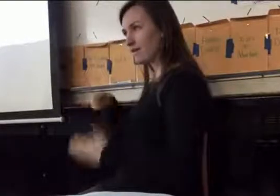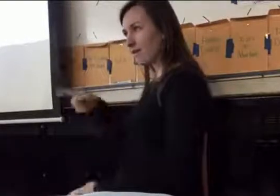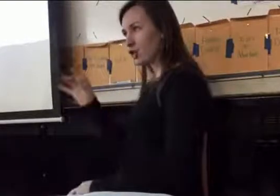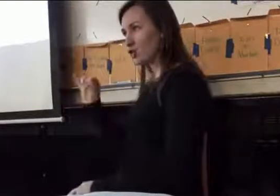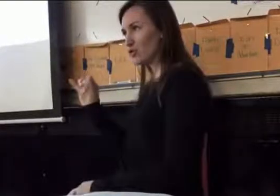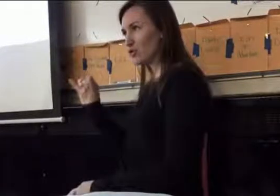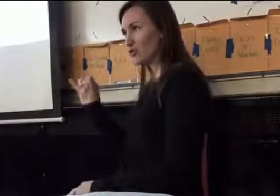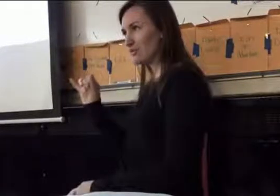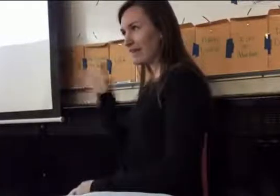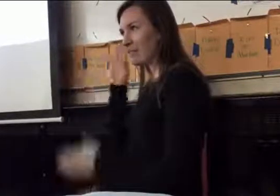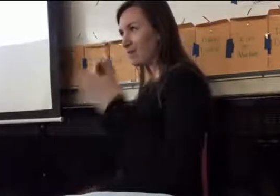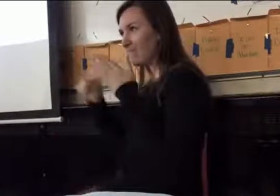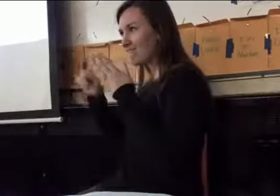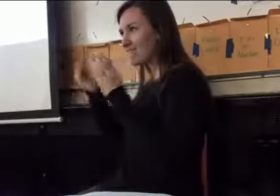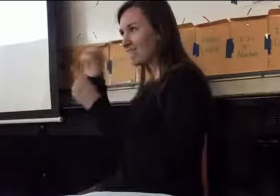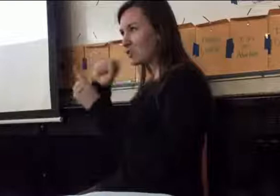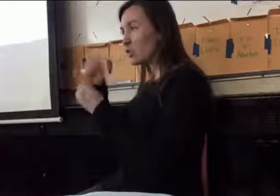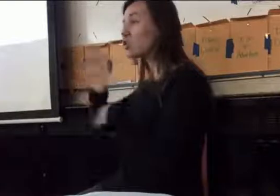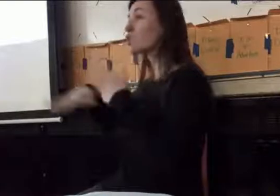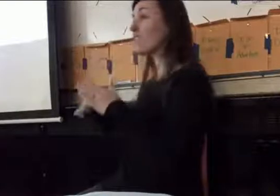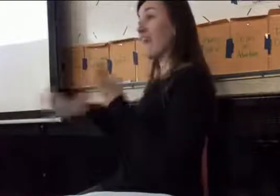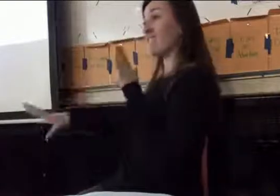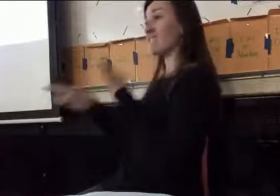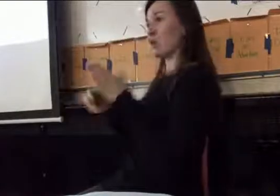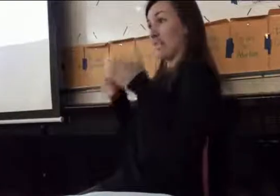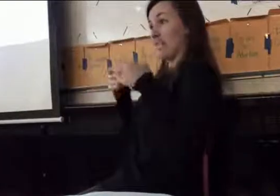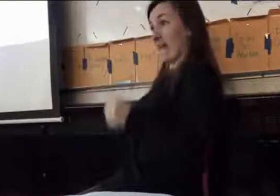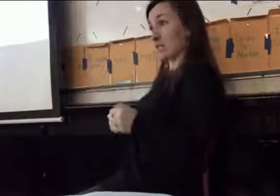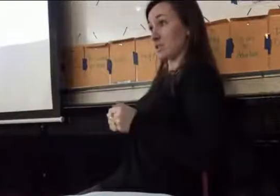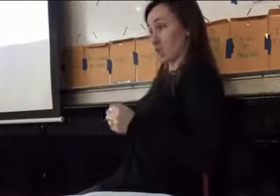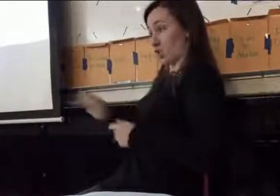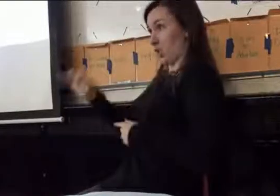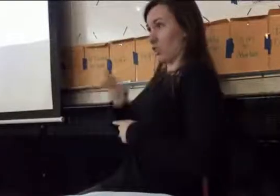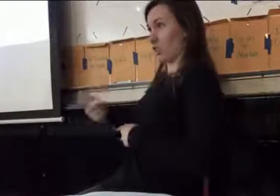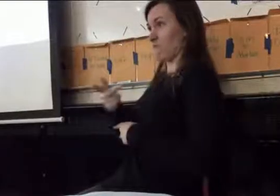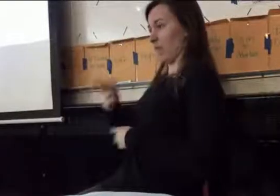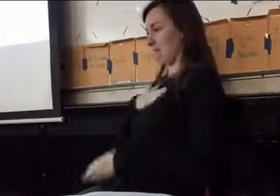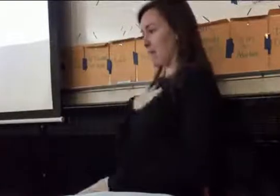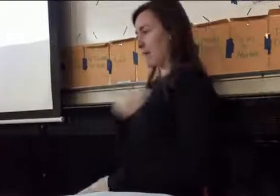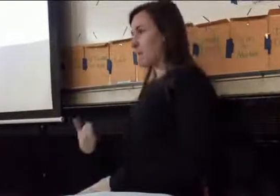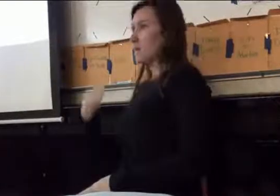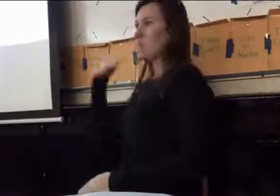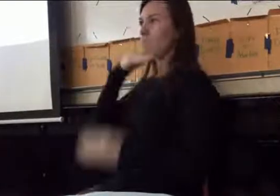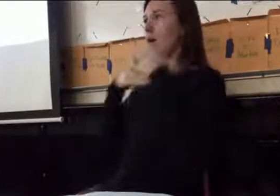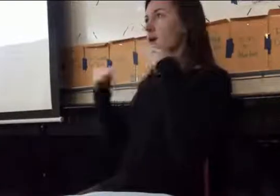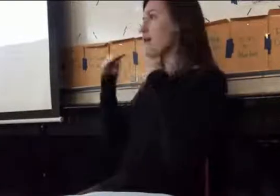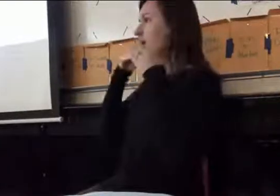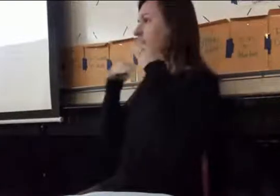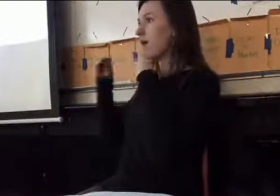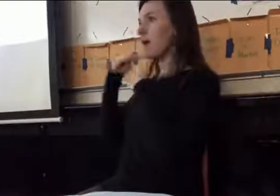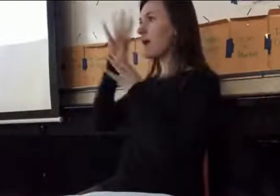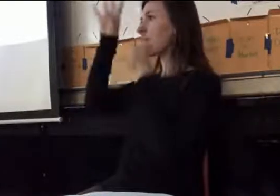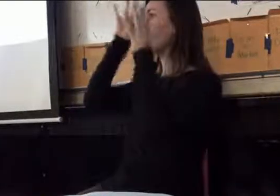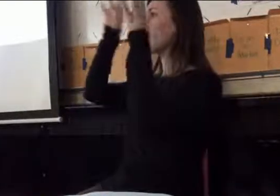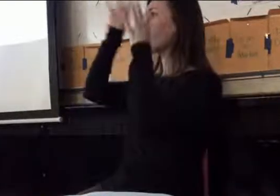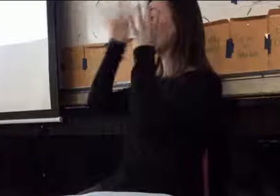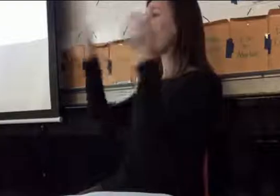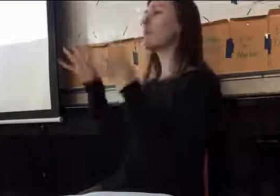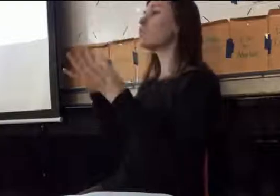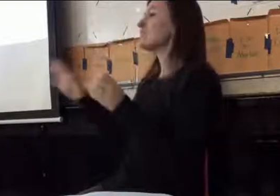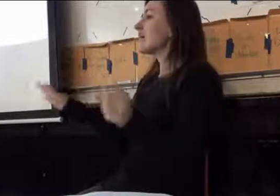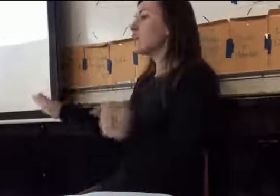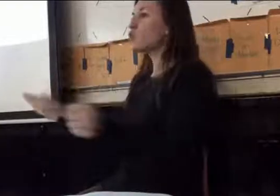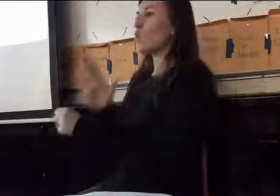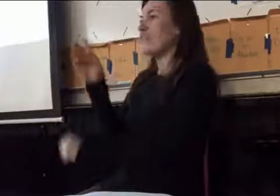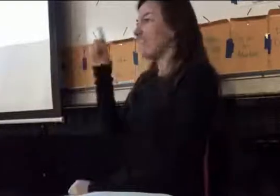when they investigated it, they found all these text messages where they admitted that they were all lying about this. And it turns out it was an entirely fake